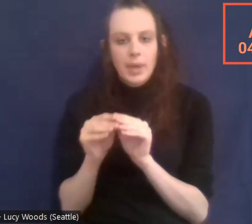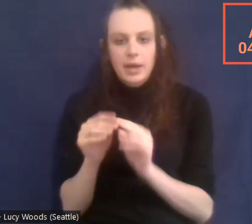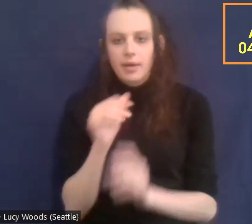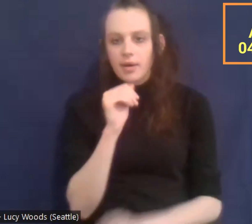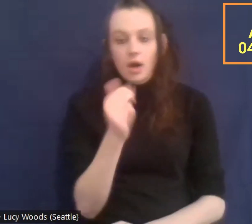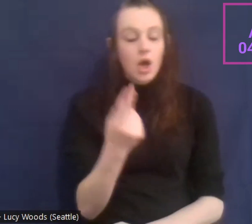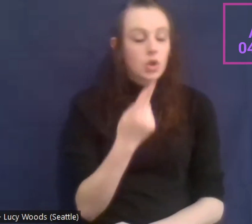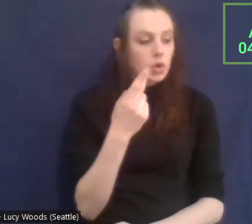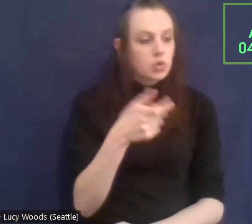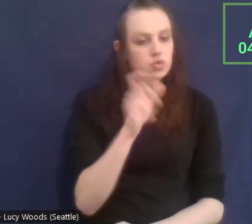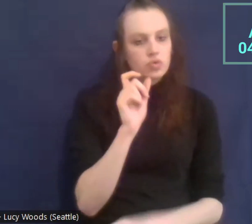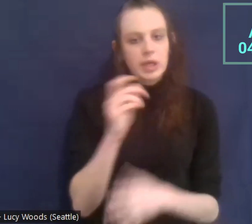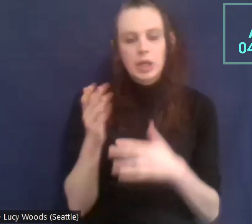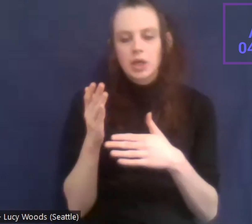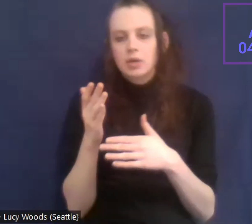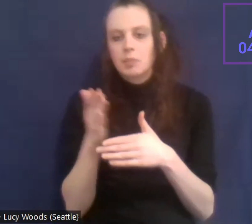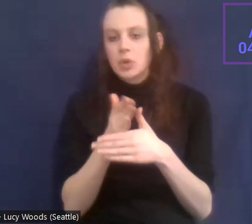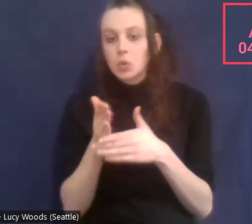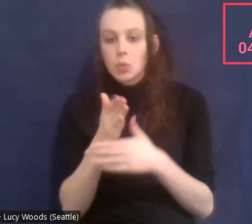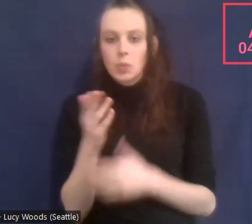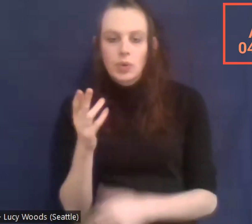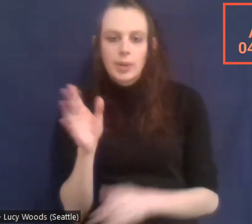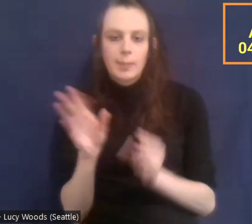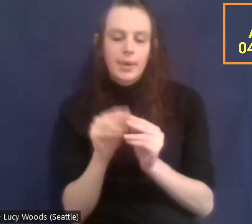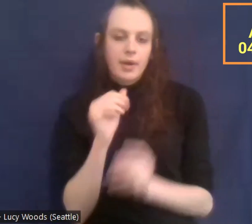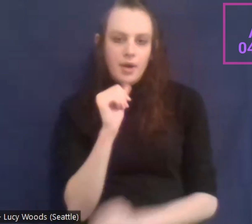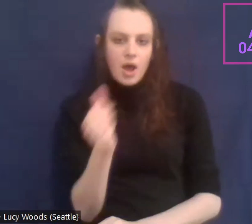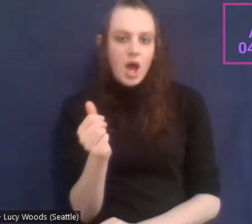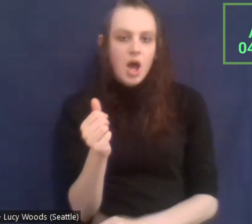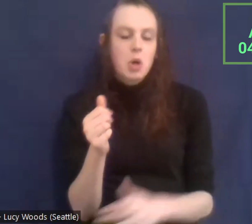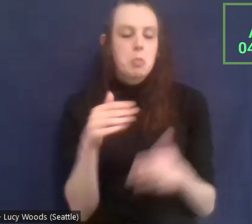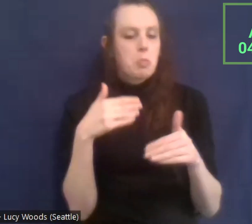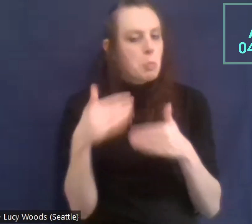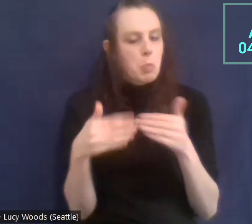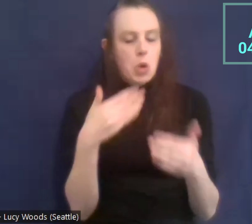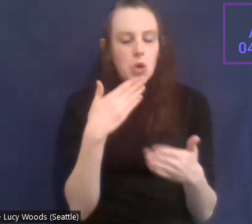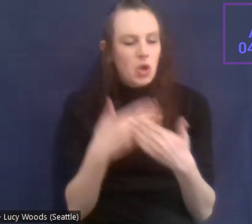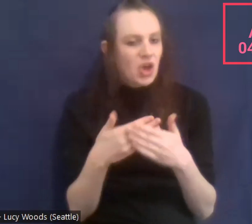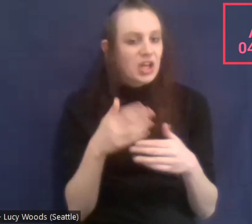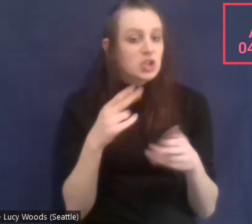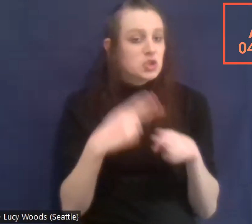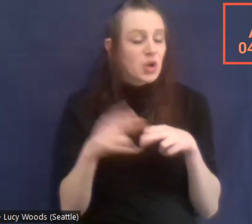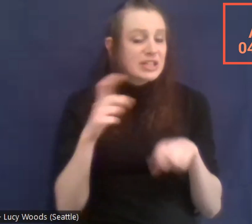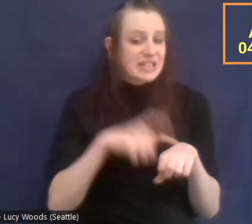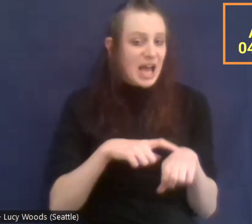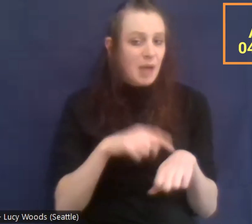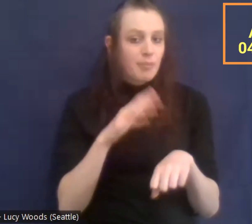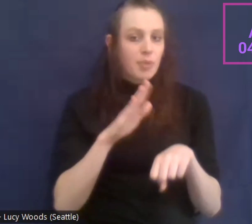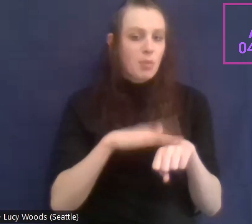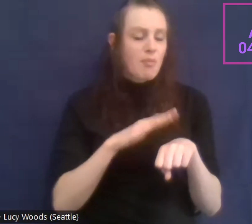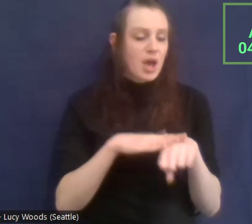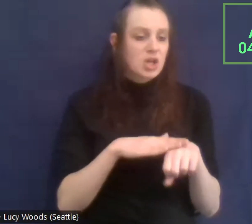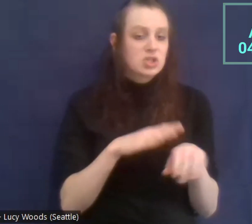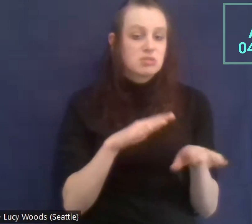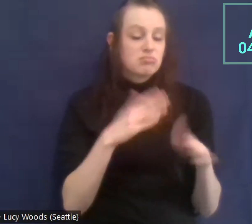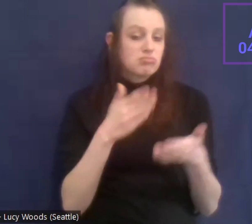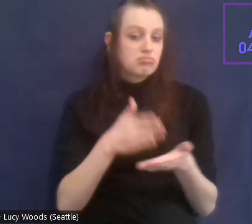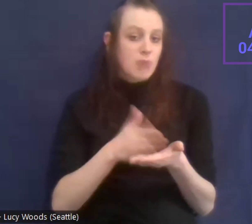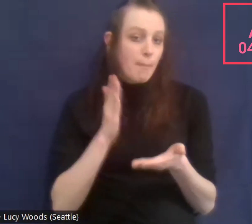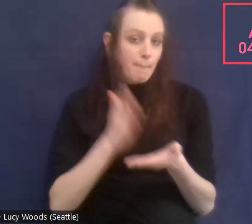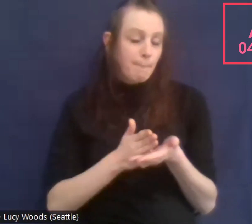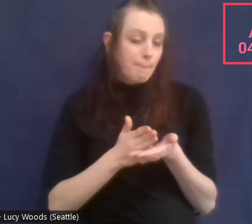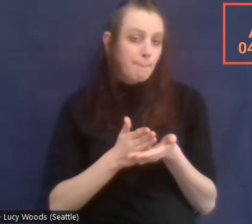between meetings. And frankly, that lasted for a little while, and then I got off probation, and then I didn't last much longer, you